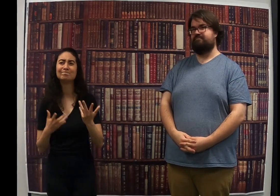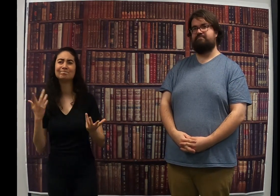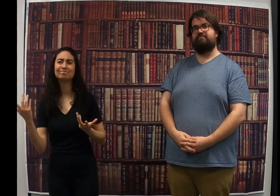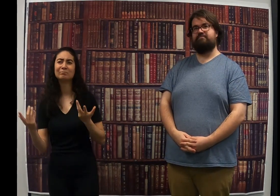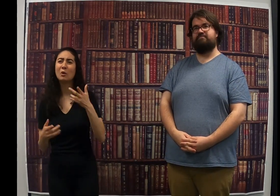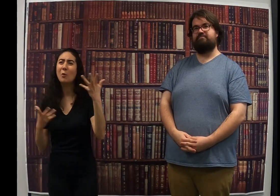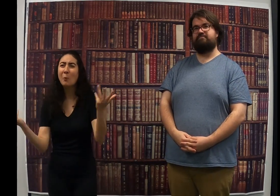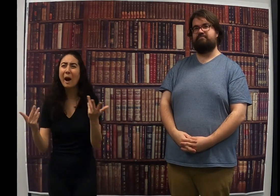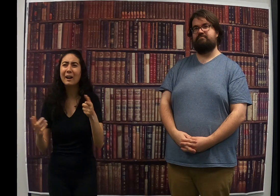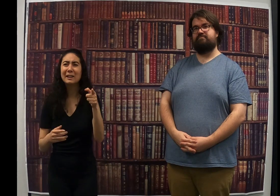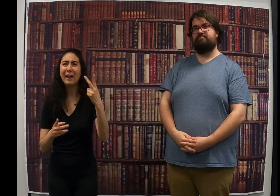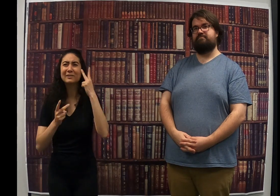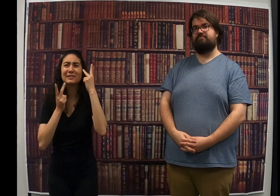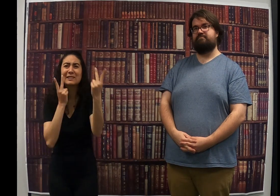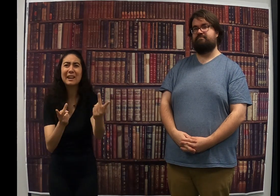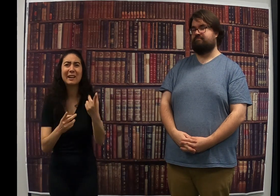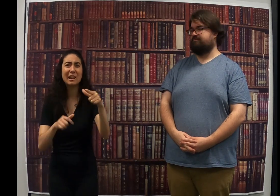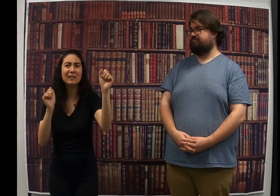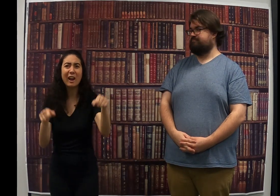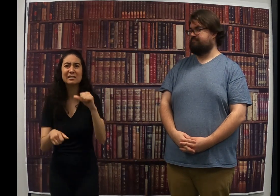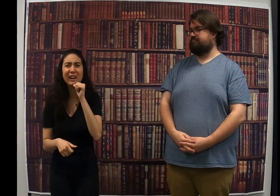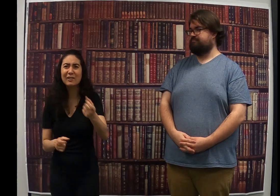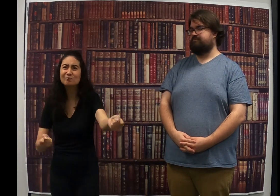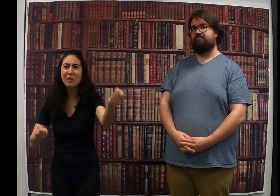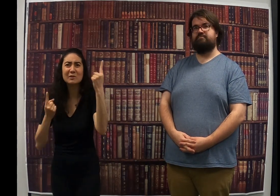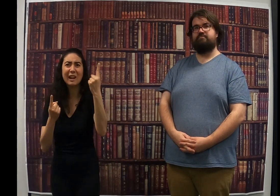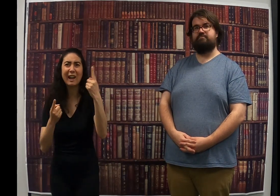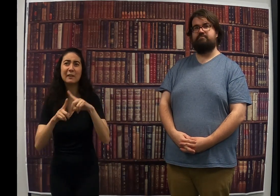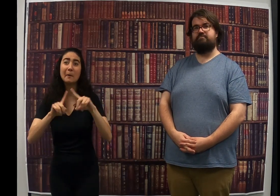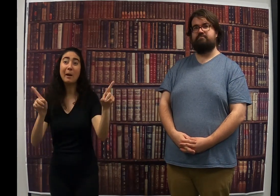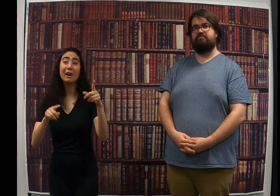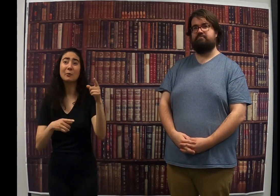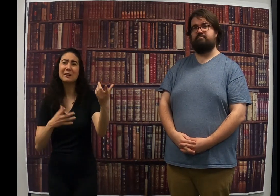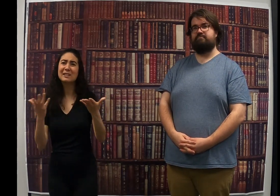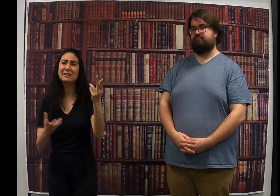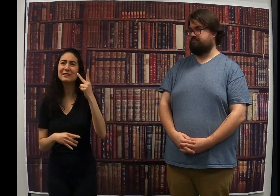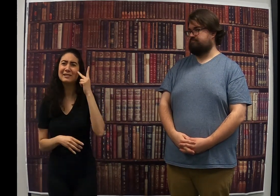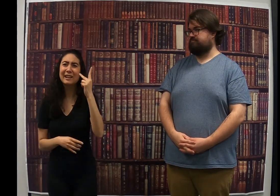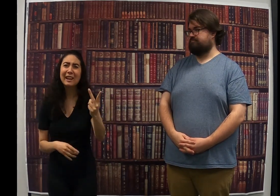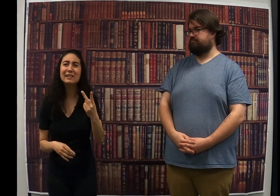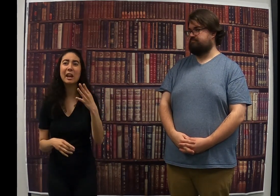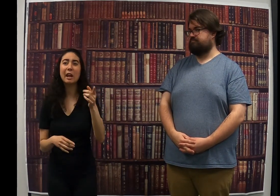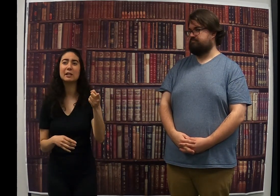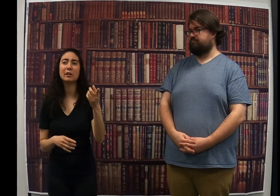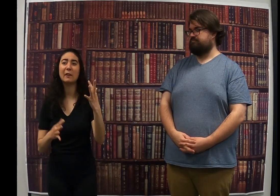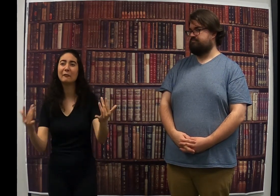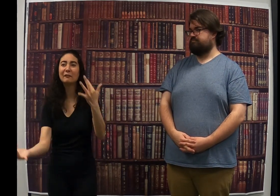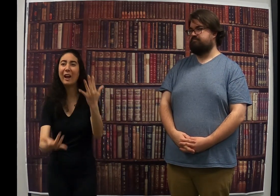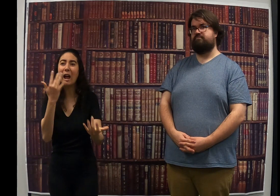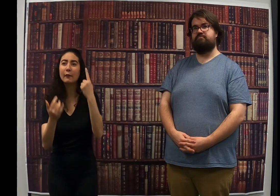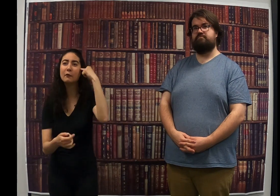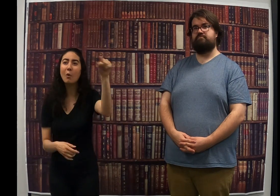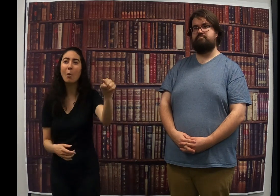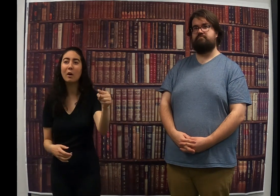does not understand, but what he sees he is on fire for, and the same air